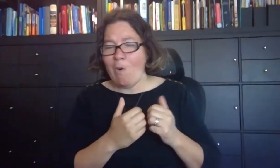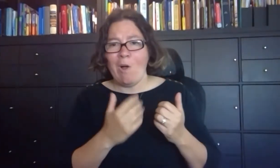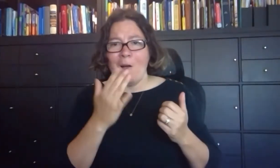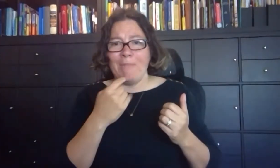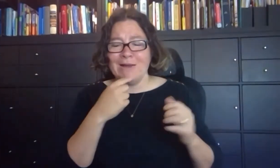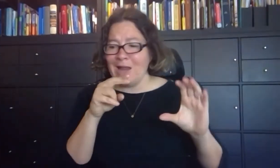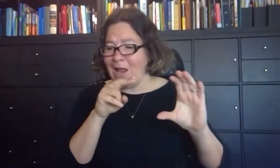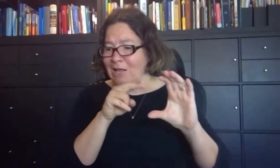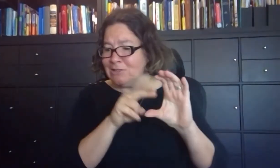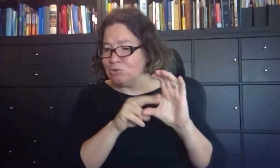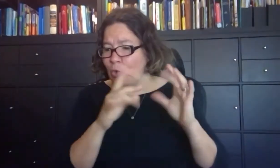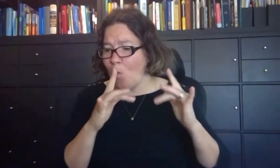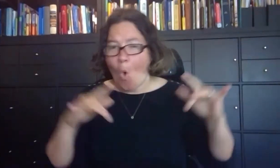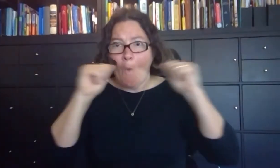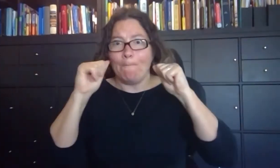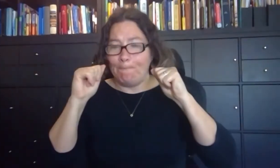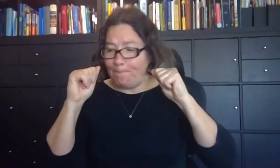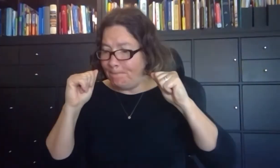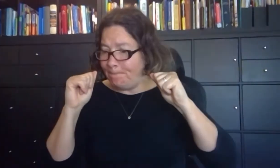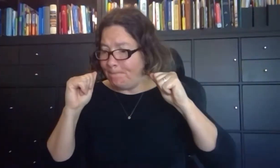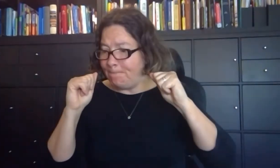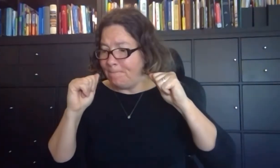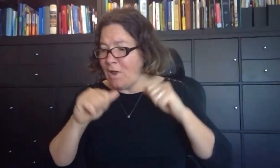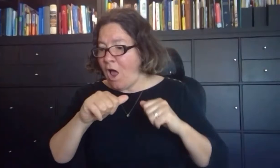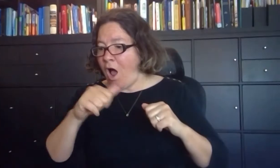us by saying that his tomb is empty."